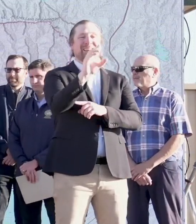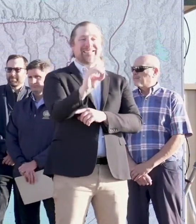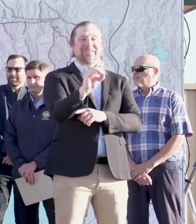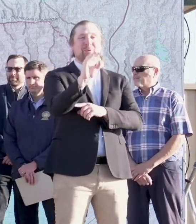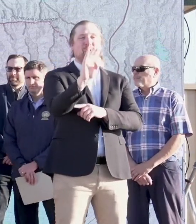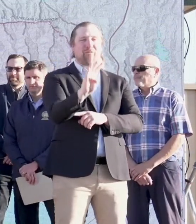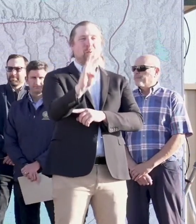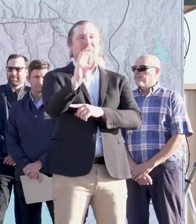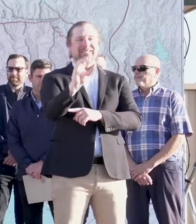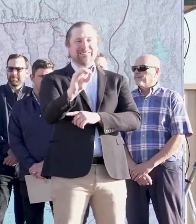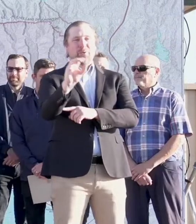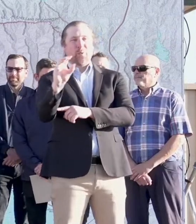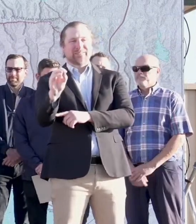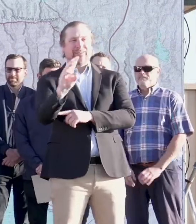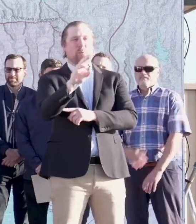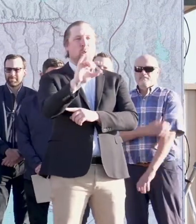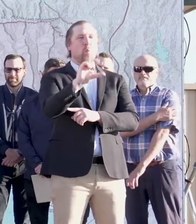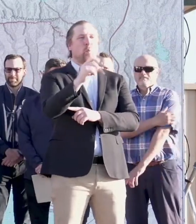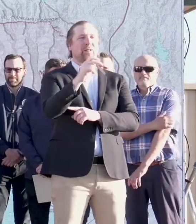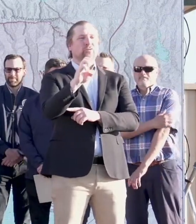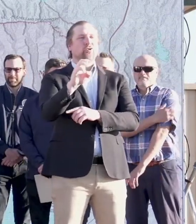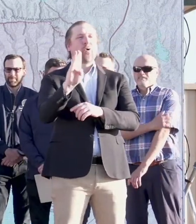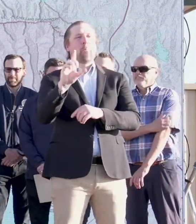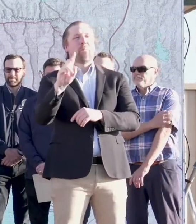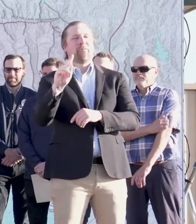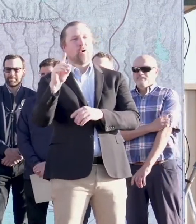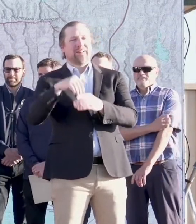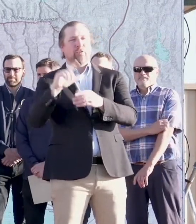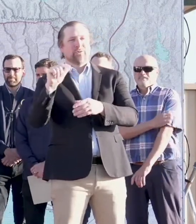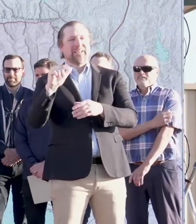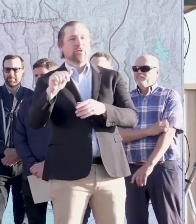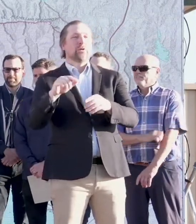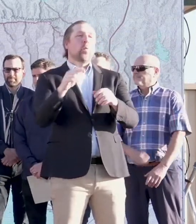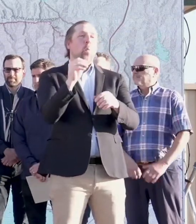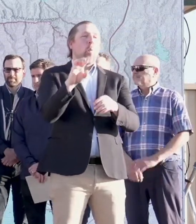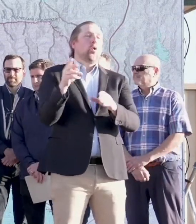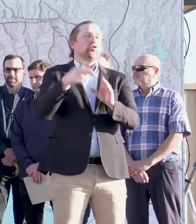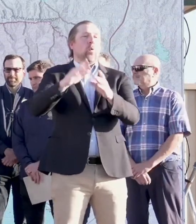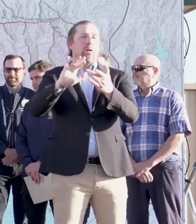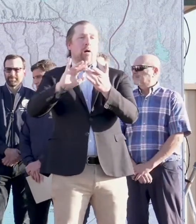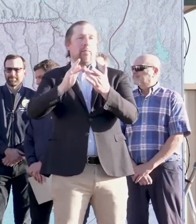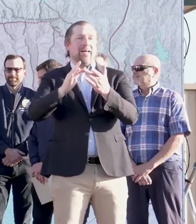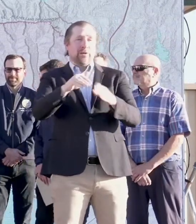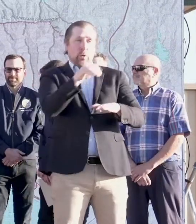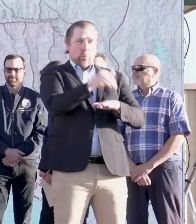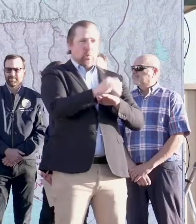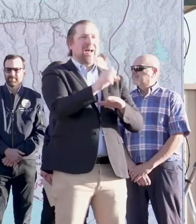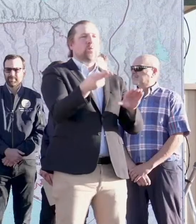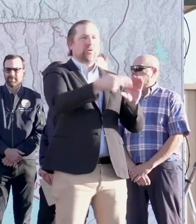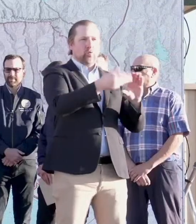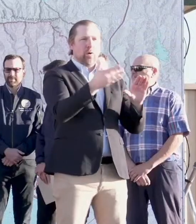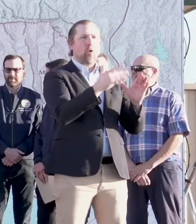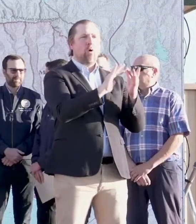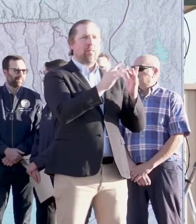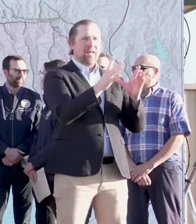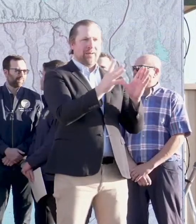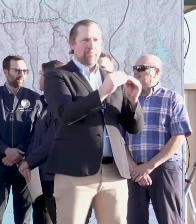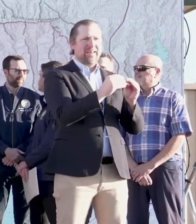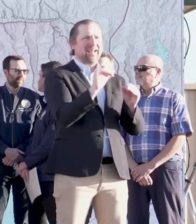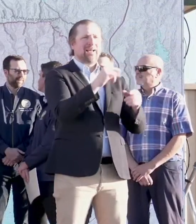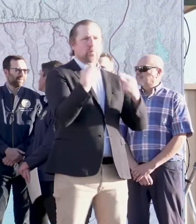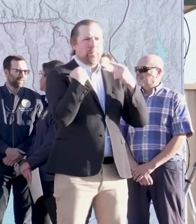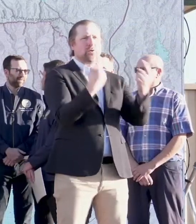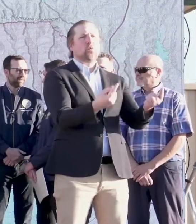10400 Wilshire Boulevard in Los Angeles. Also have a virtual option. Please join us tonight for a virtual community meeting as we've been